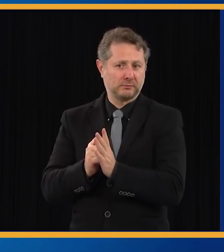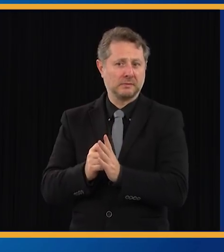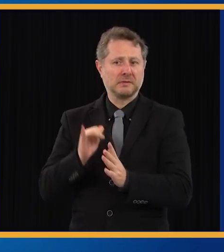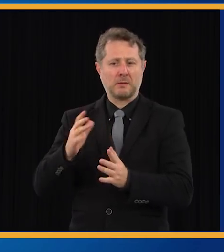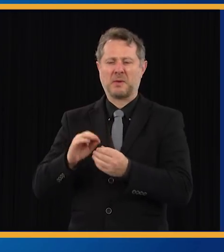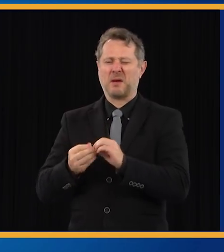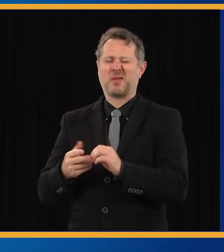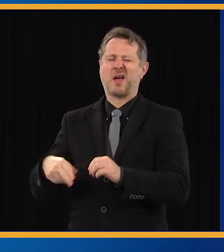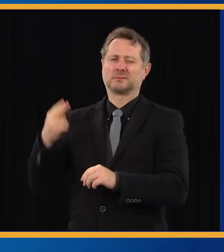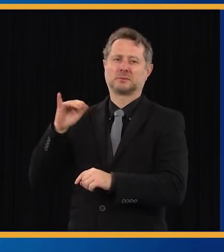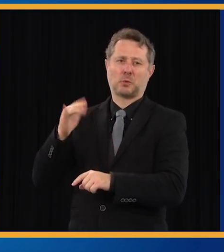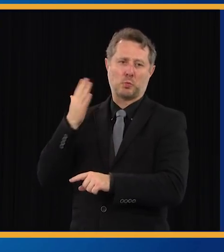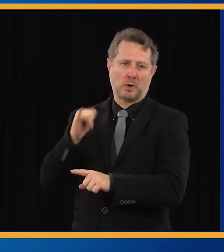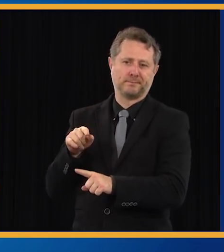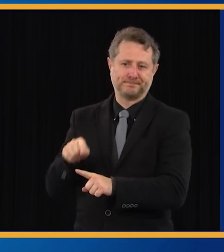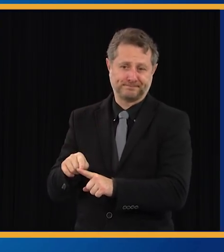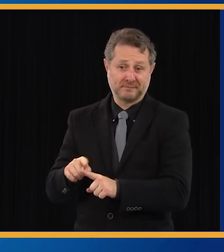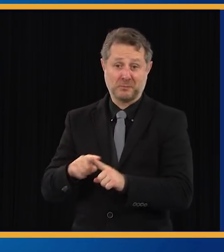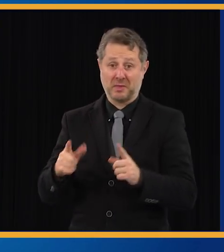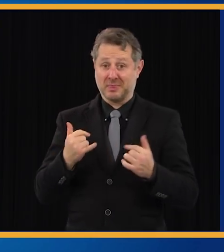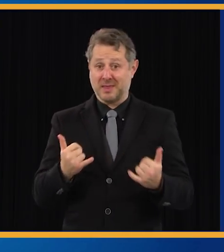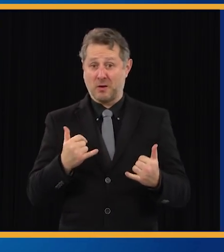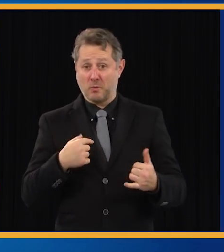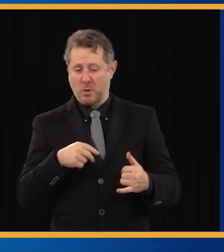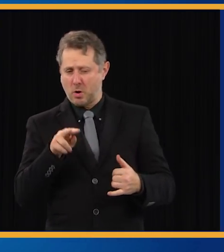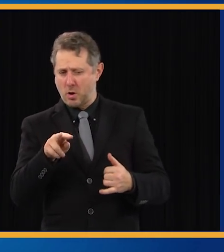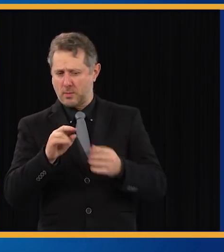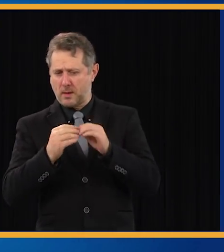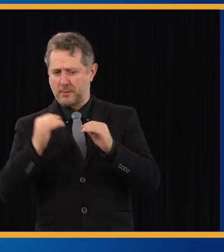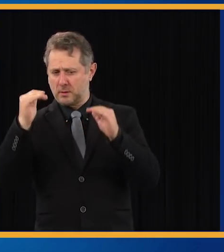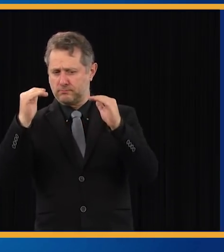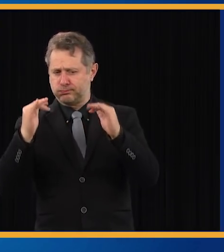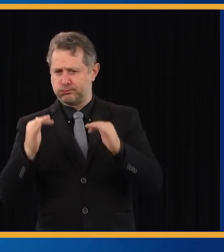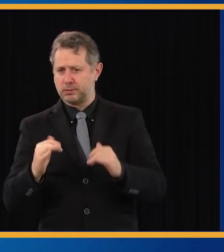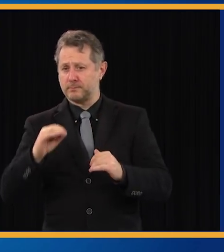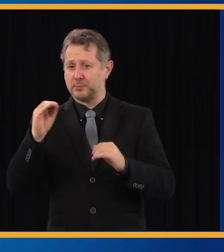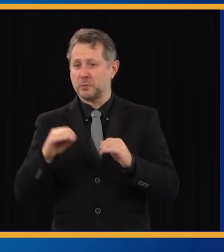But when you see 1.2%